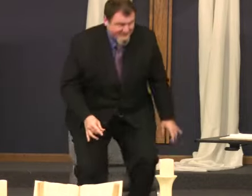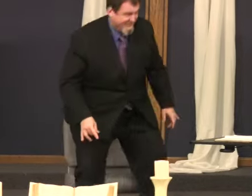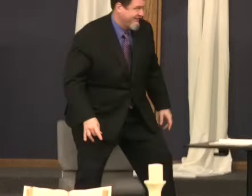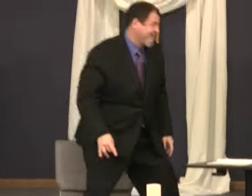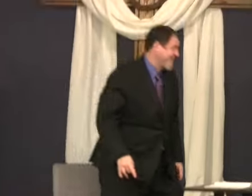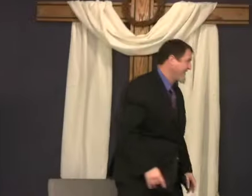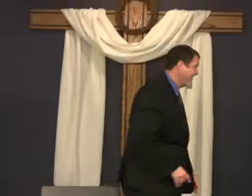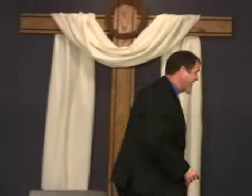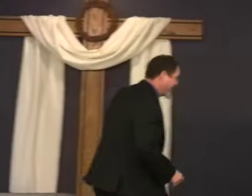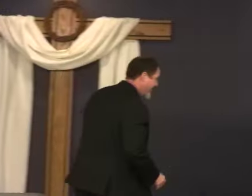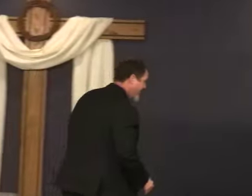This is interesting.